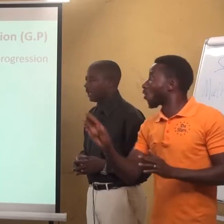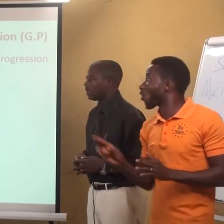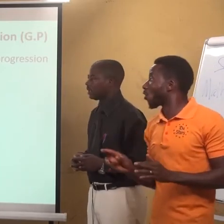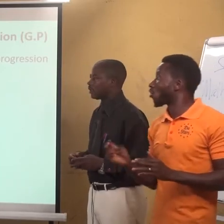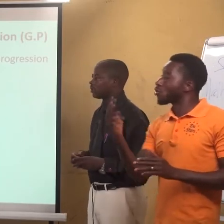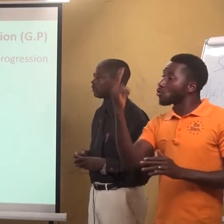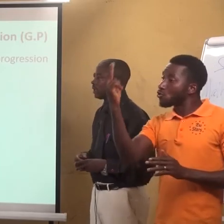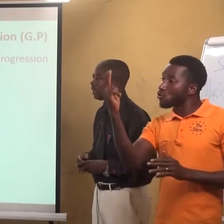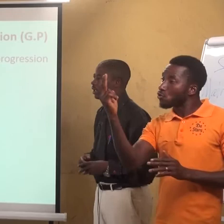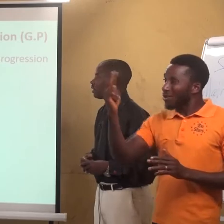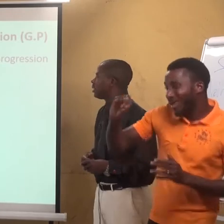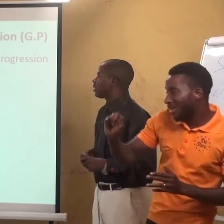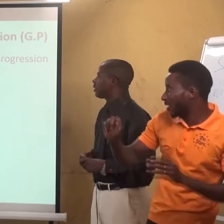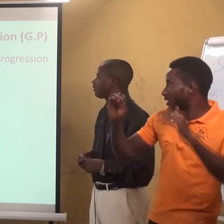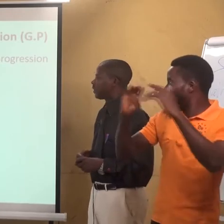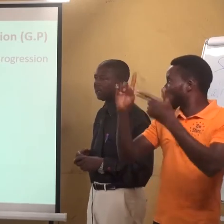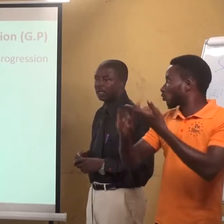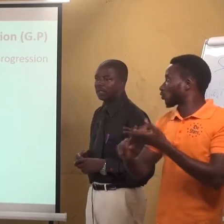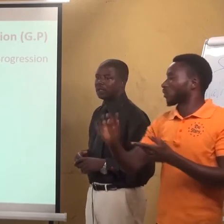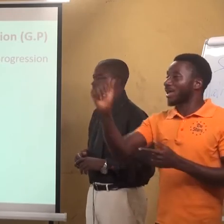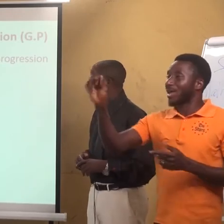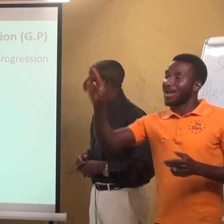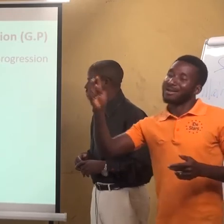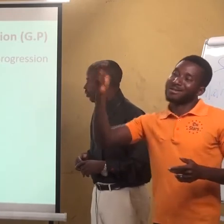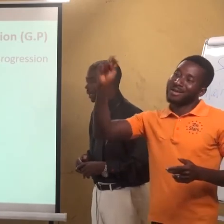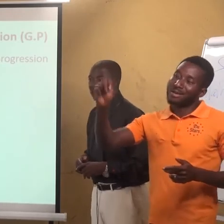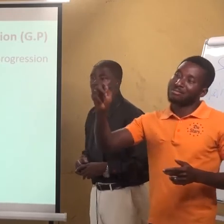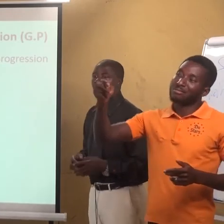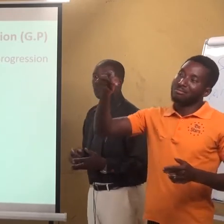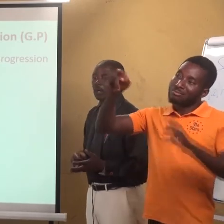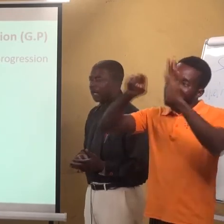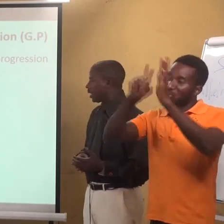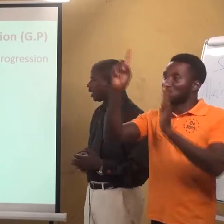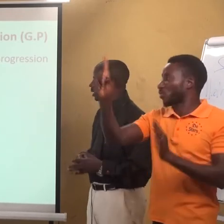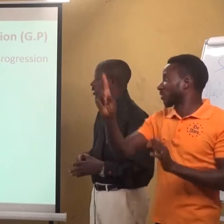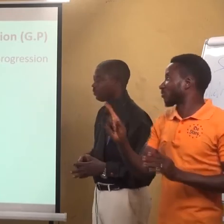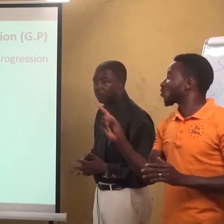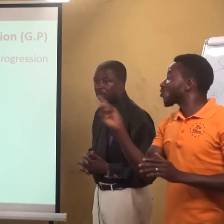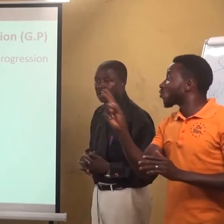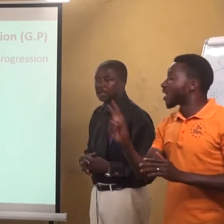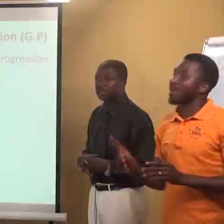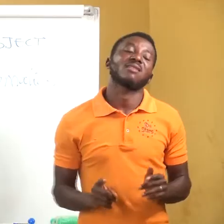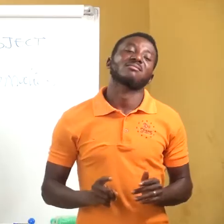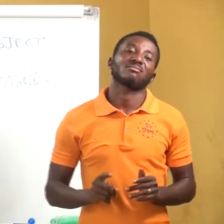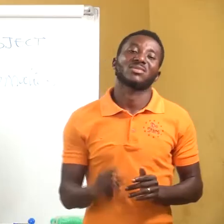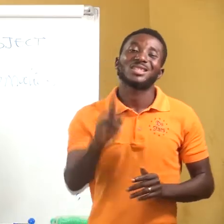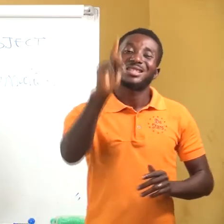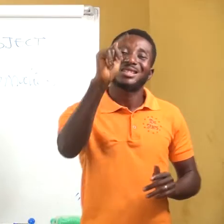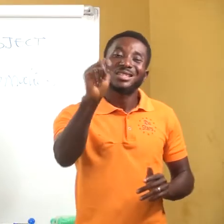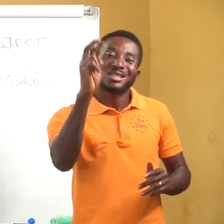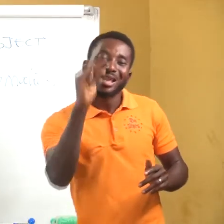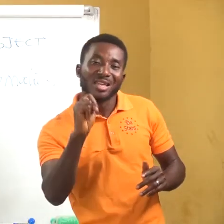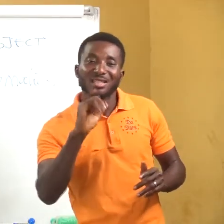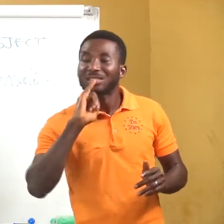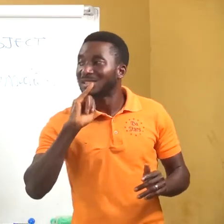subscript n equals to AR raised to the power n minus 1, where in the formula